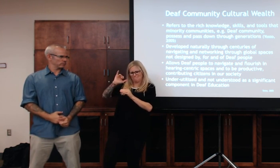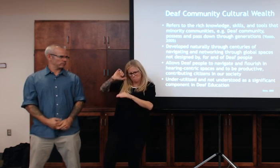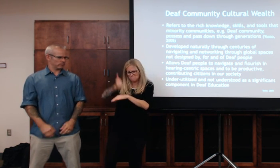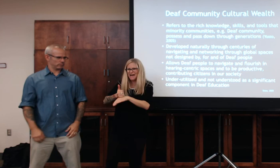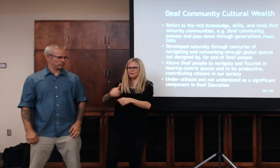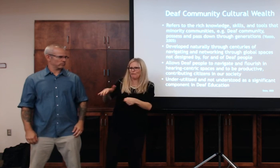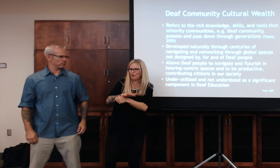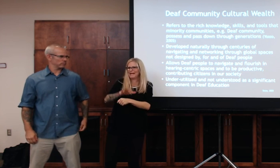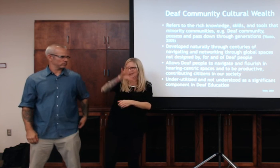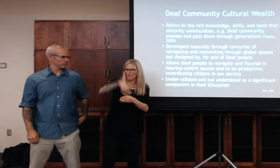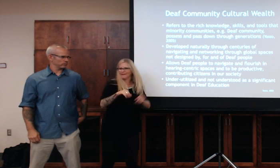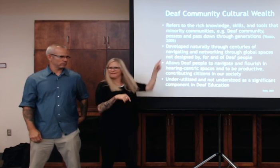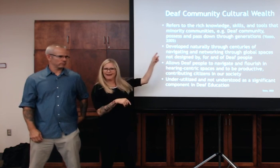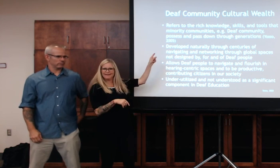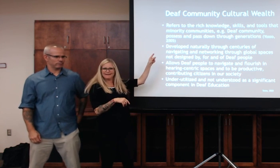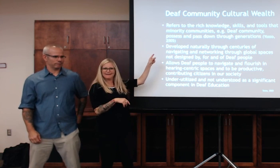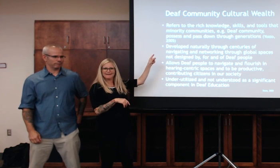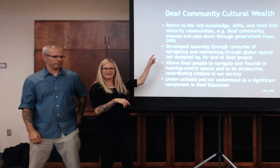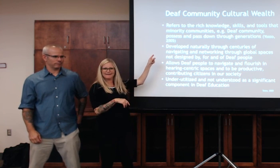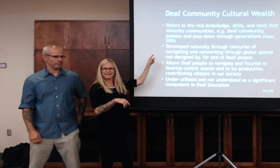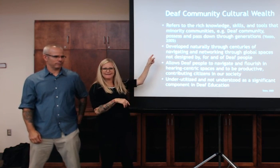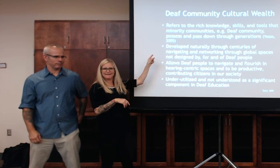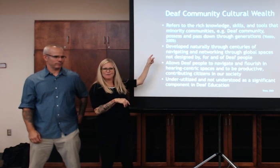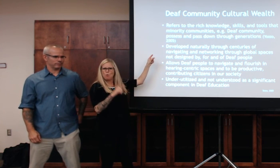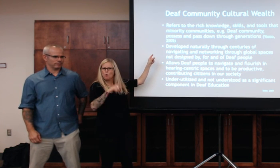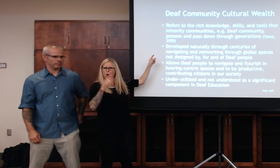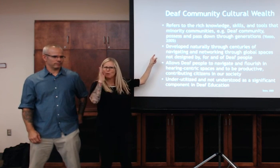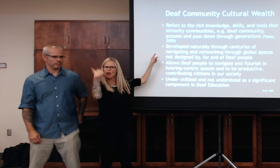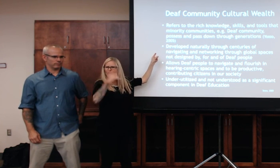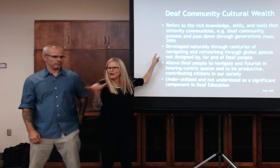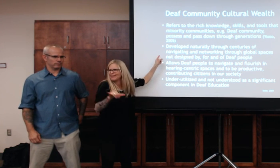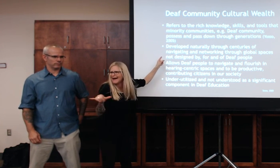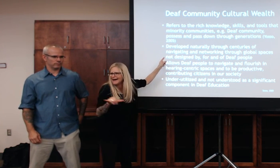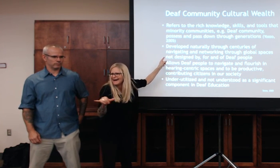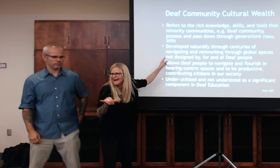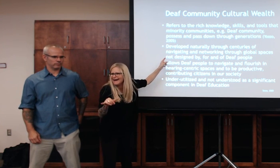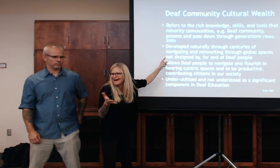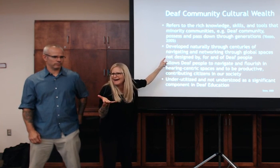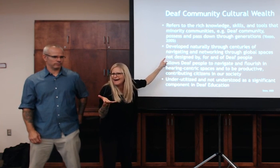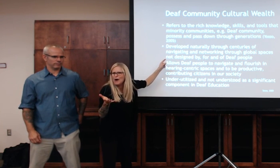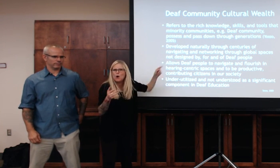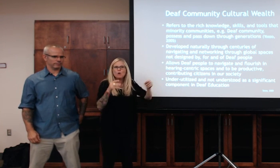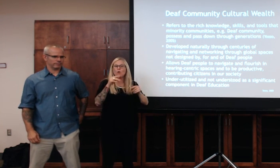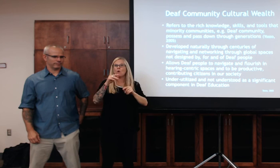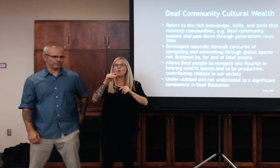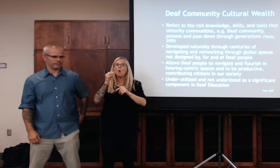is based centrically on this idea? What would that look like?